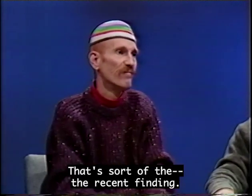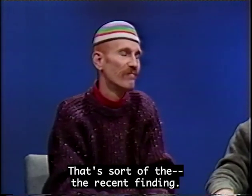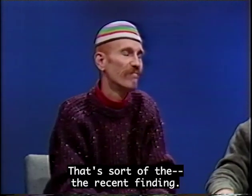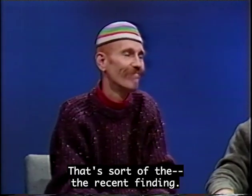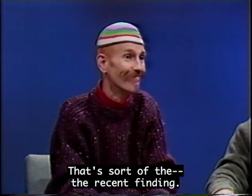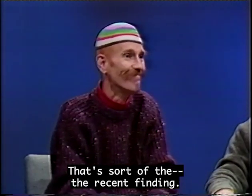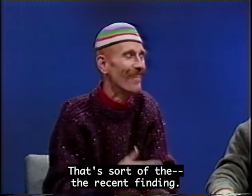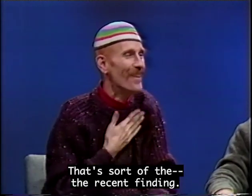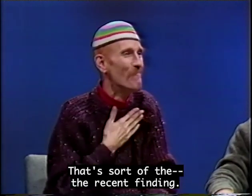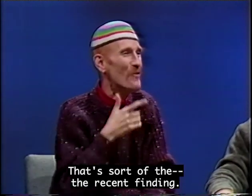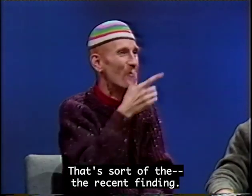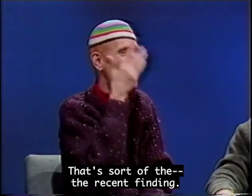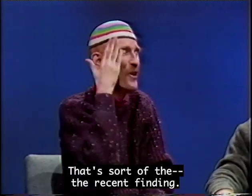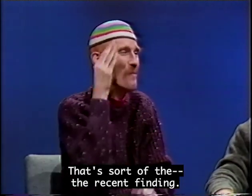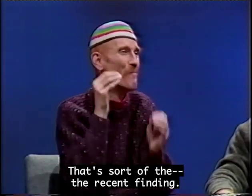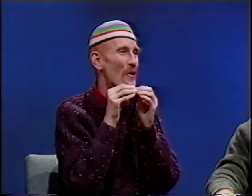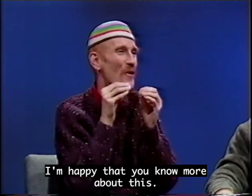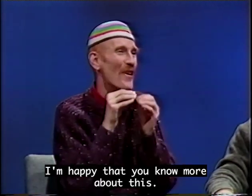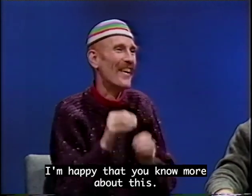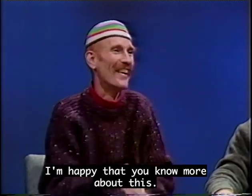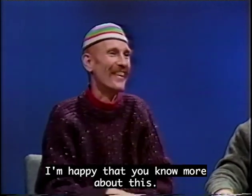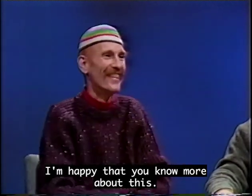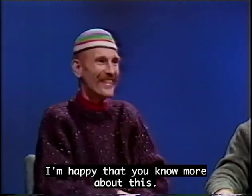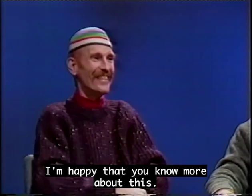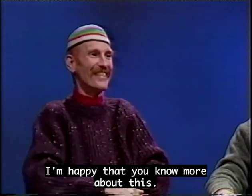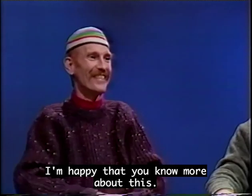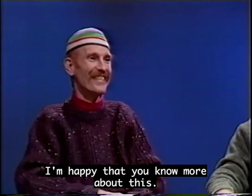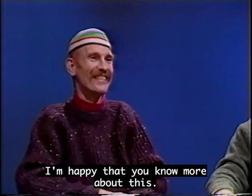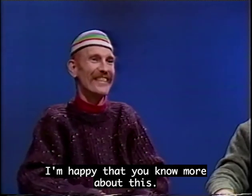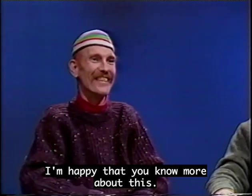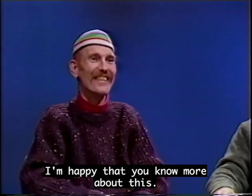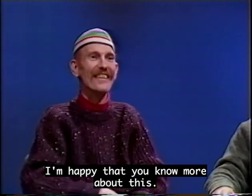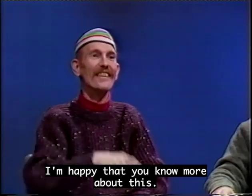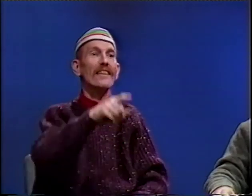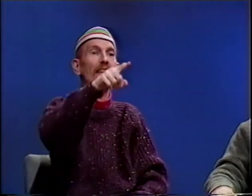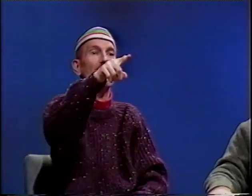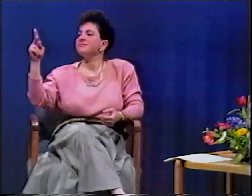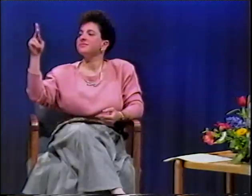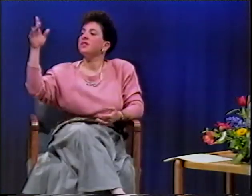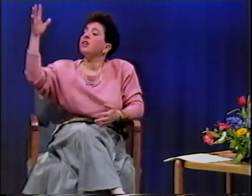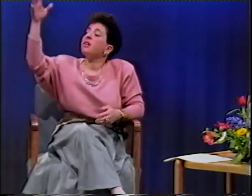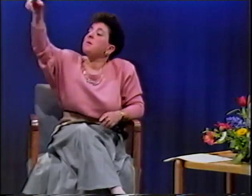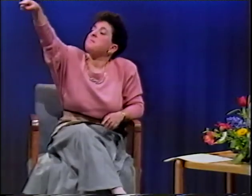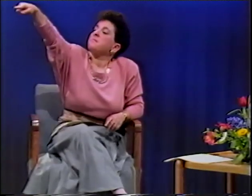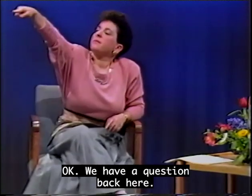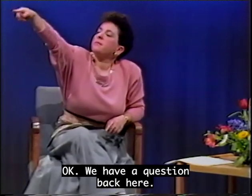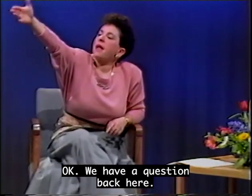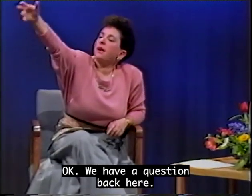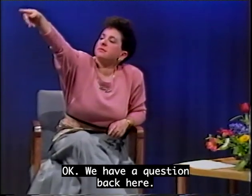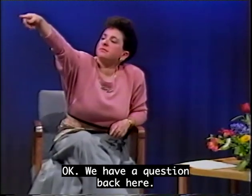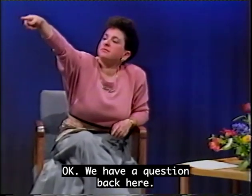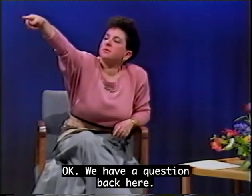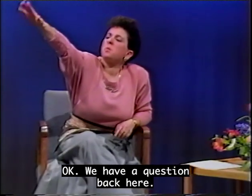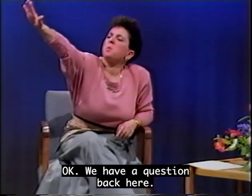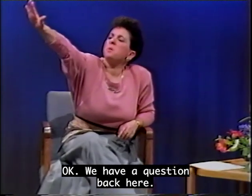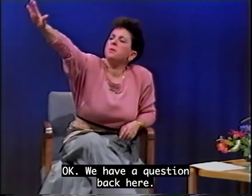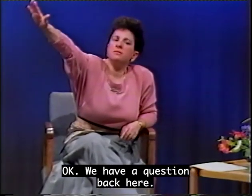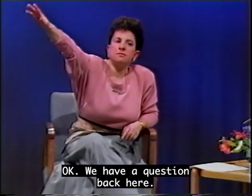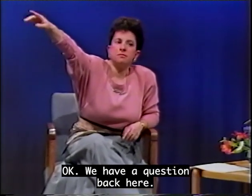the recent finding. I'm happy that you know more about this. Okay, we have a question back here.